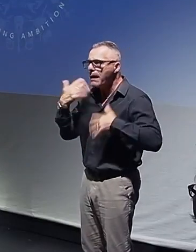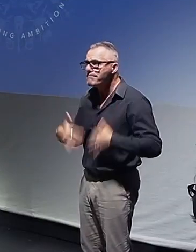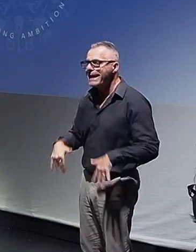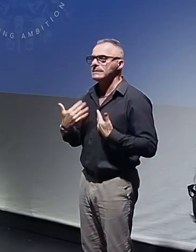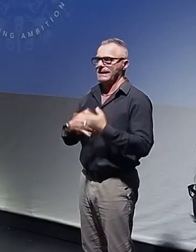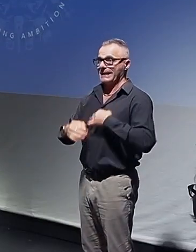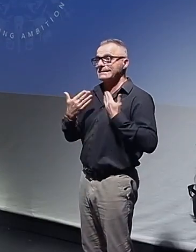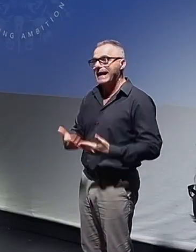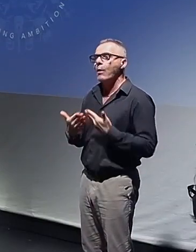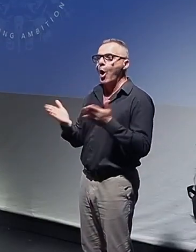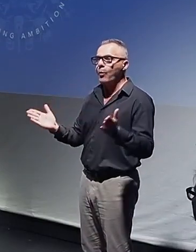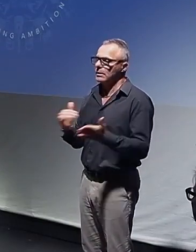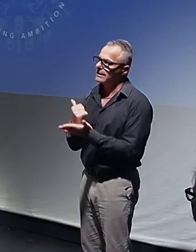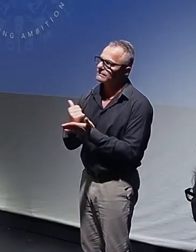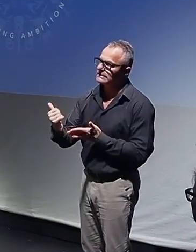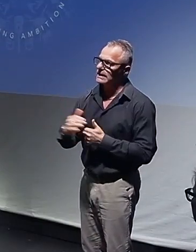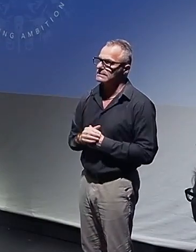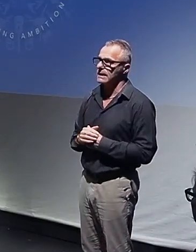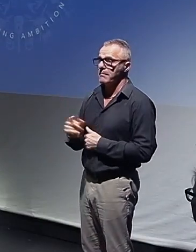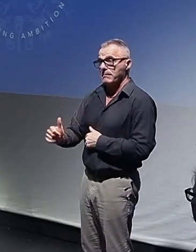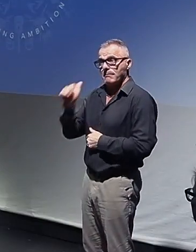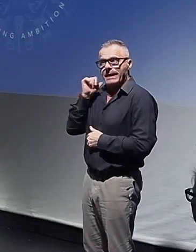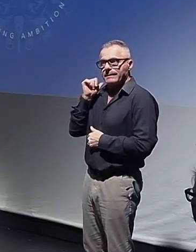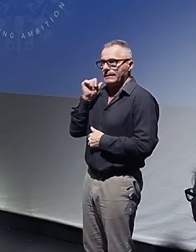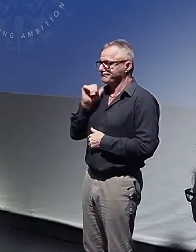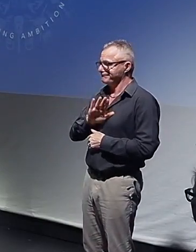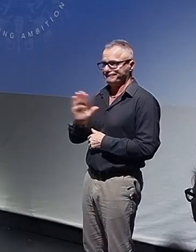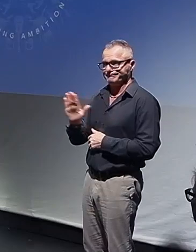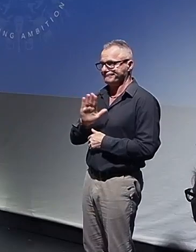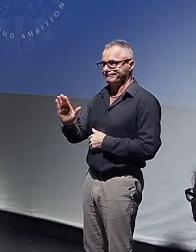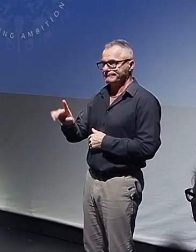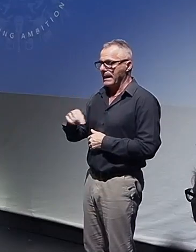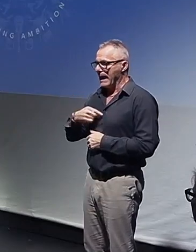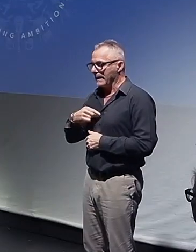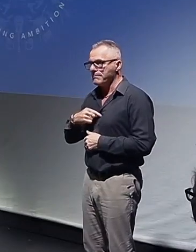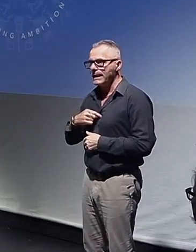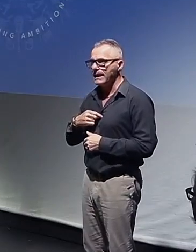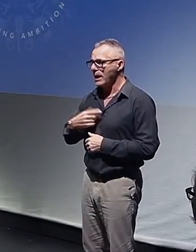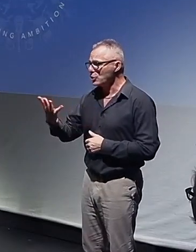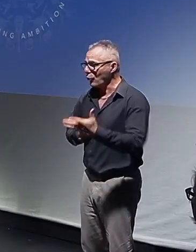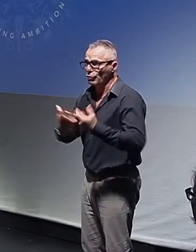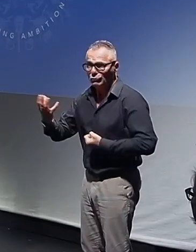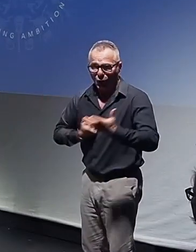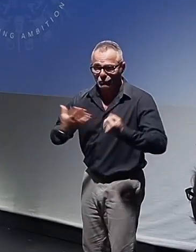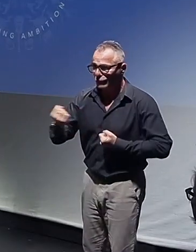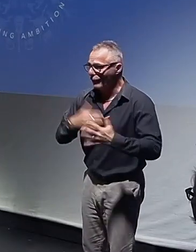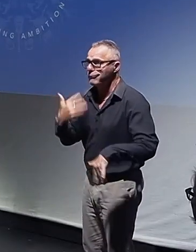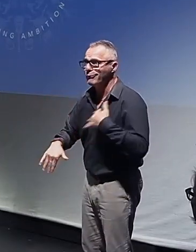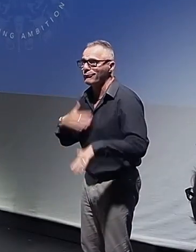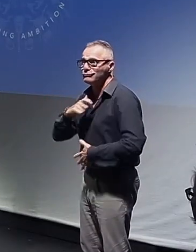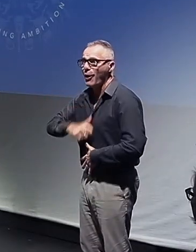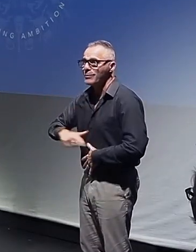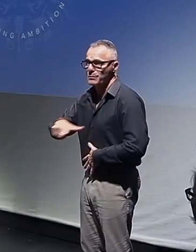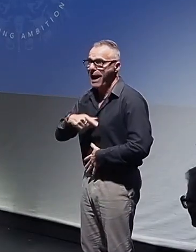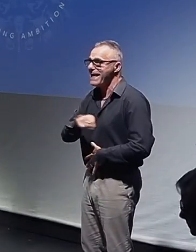open, and it's brilliant. But there wasn't then, and I was sort of cleaned up. I got all the amazing roles that you're talking about,